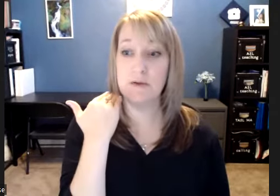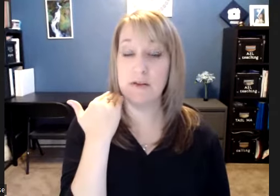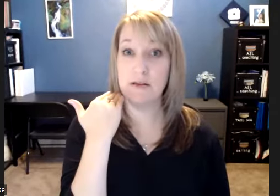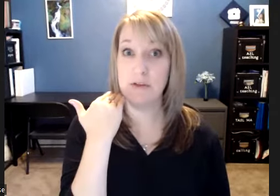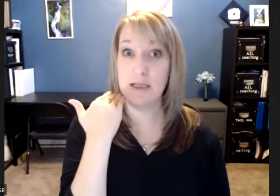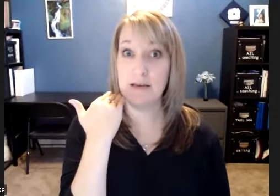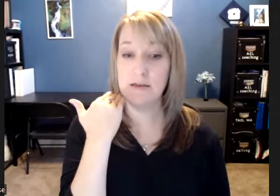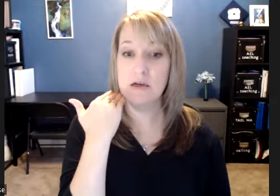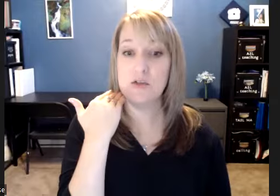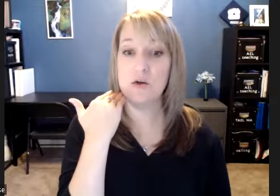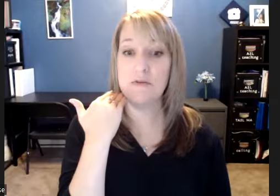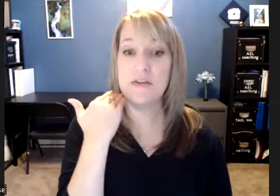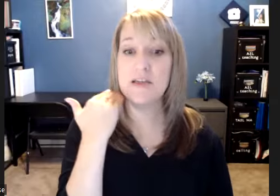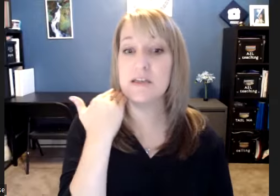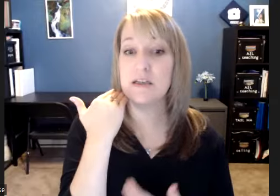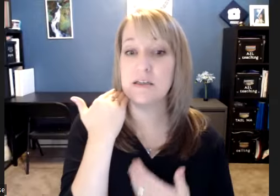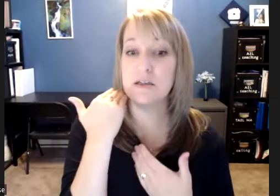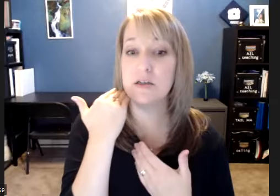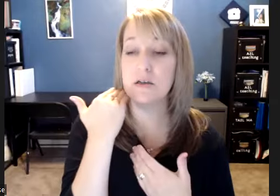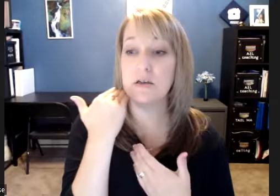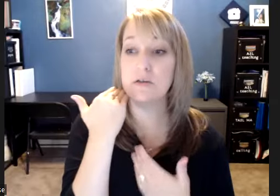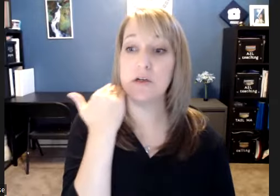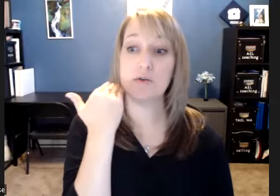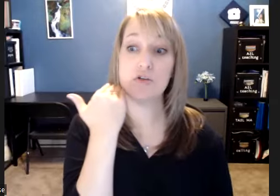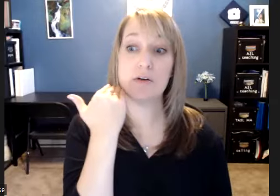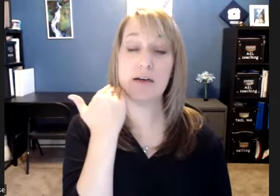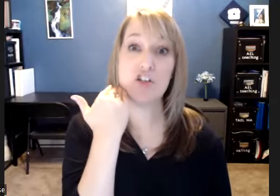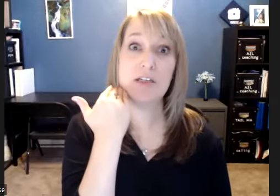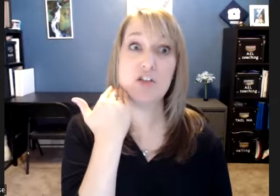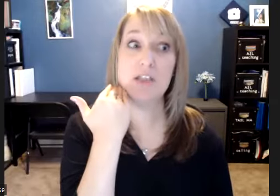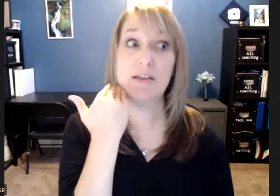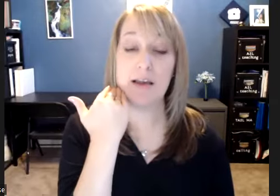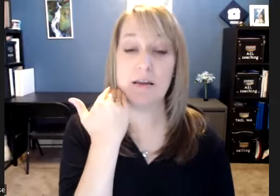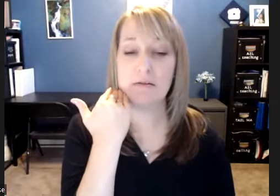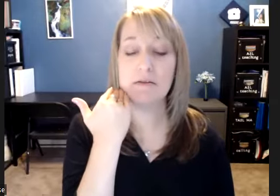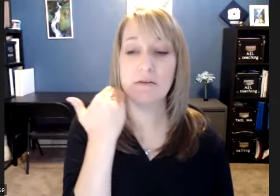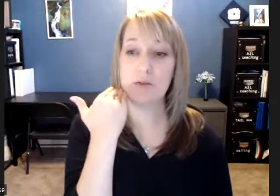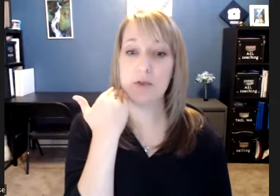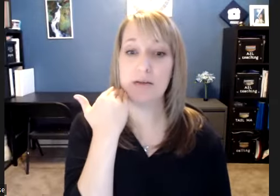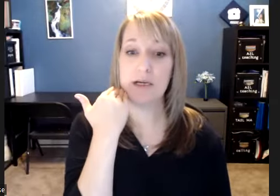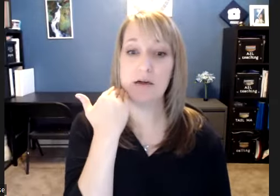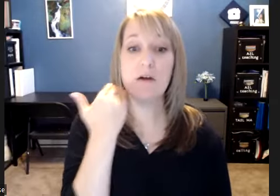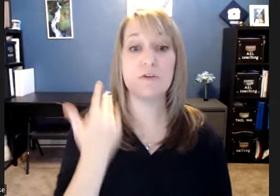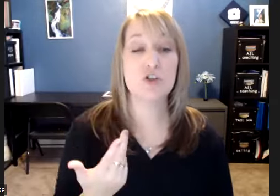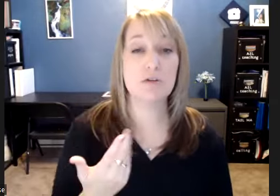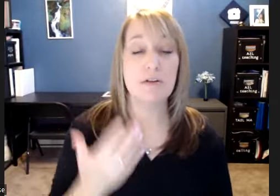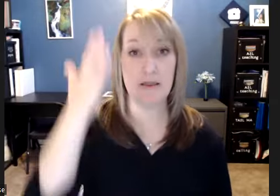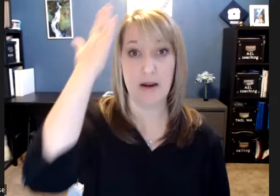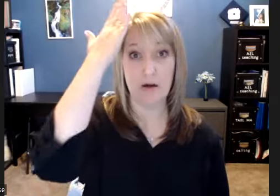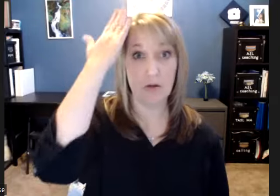wherever the level is. So if this is your, short hair, chin length, you would come here. For shoulder length hair, you